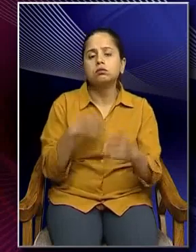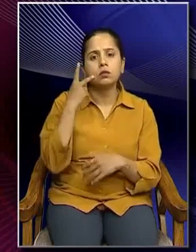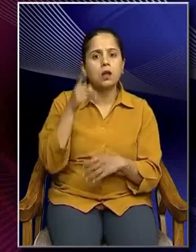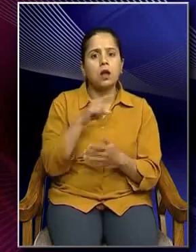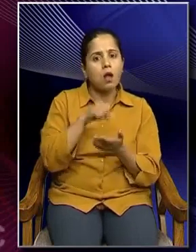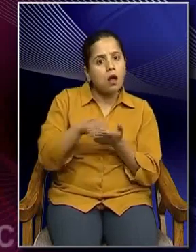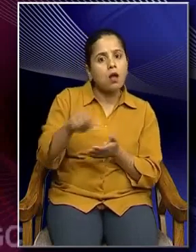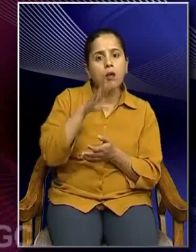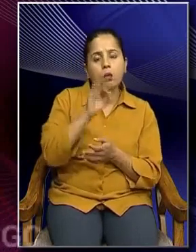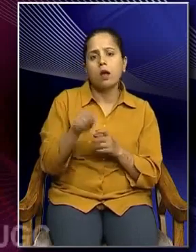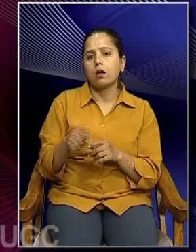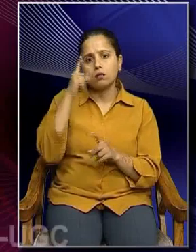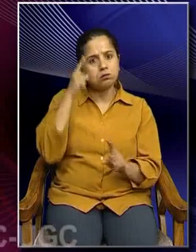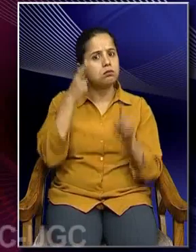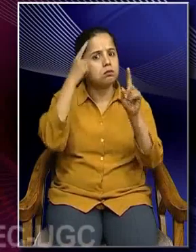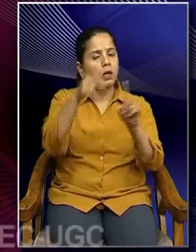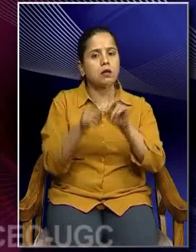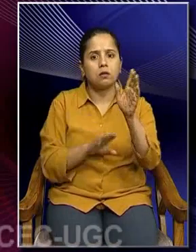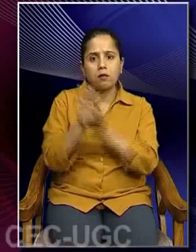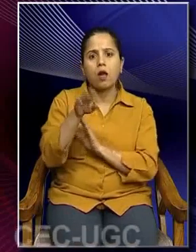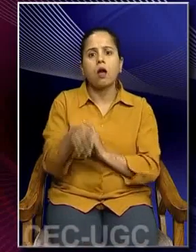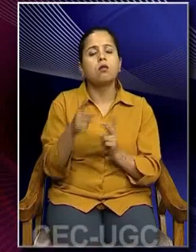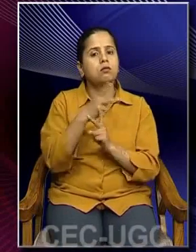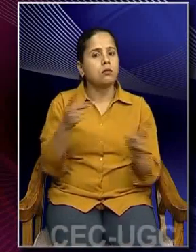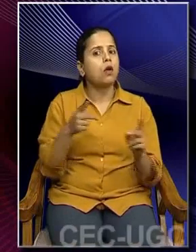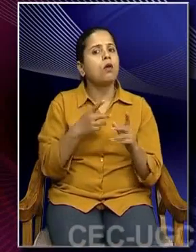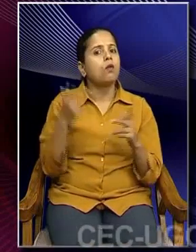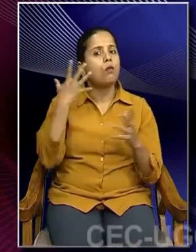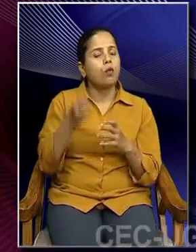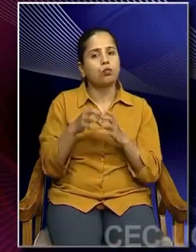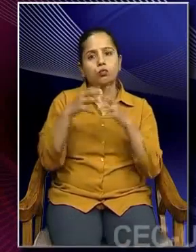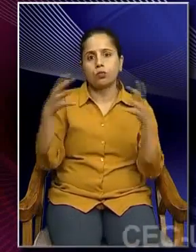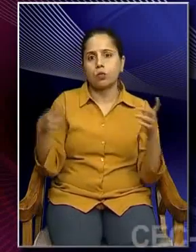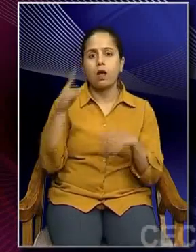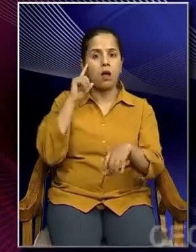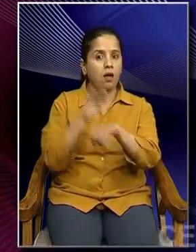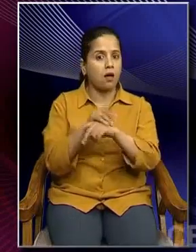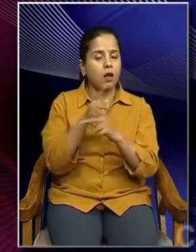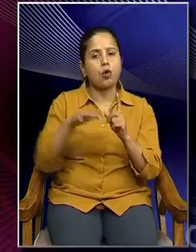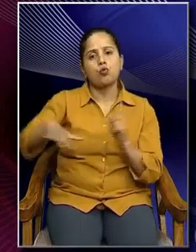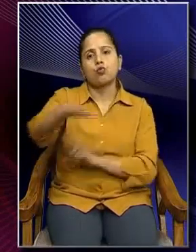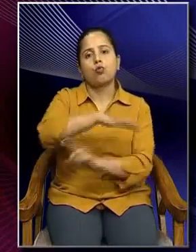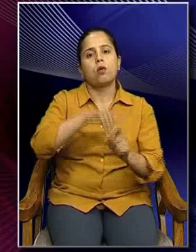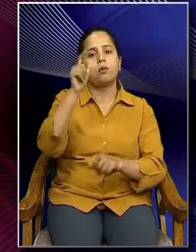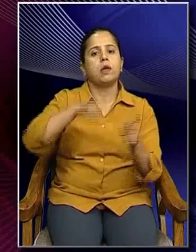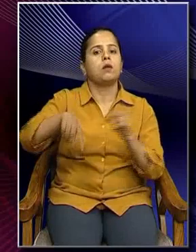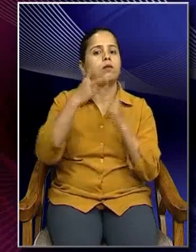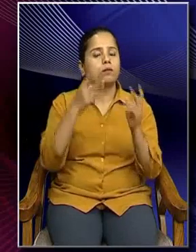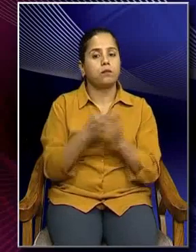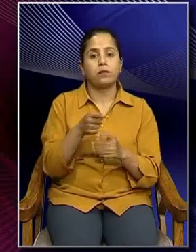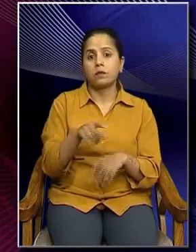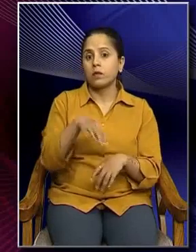the agenda of development and growth and prosperity and peace, which is identified by the local public. These are